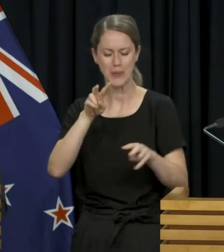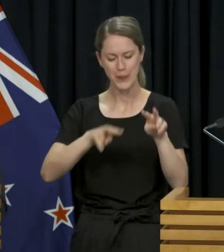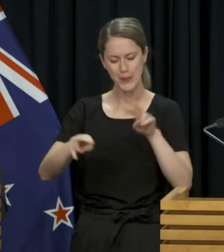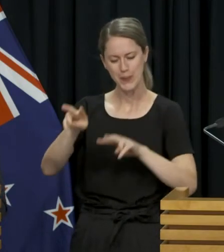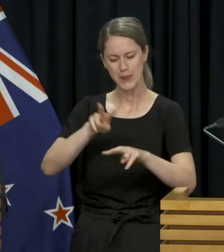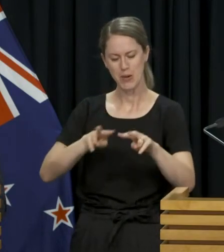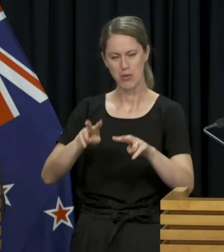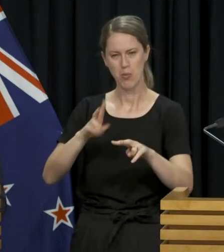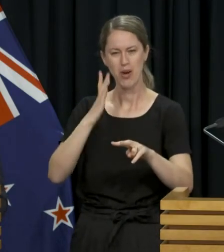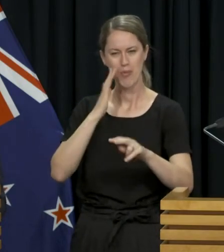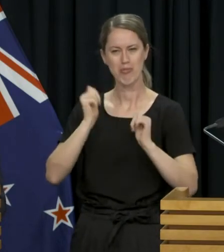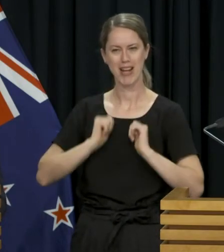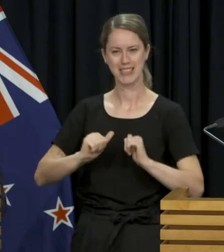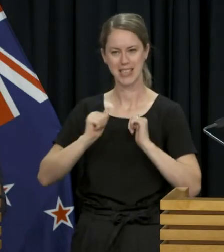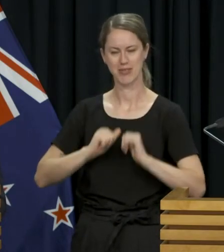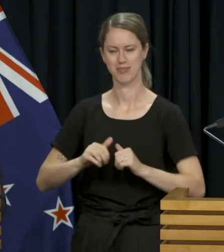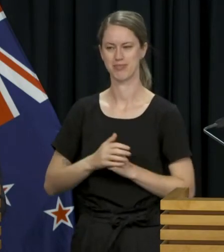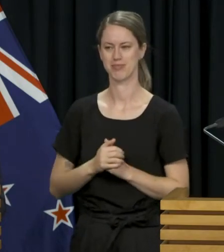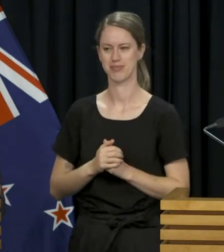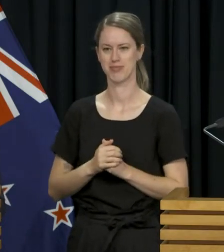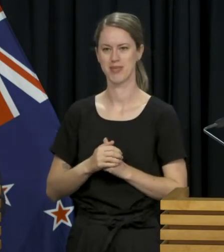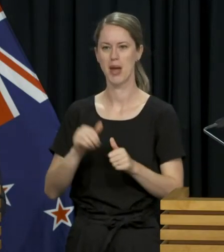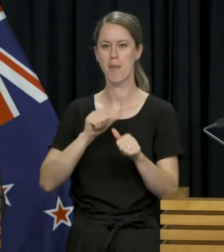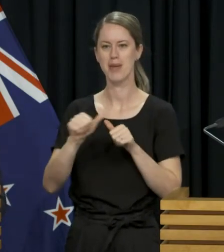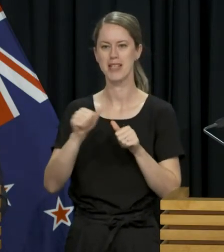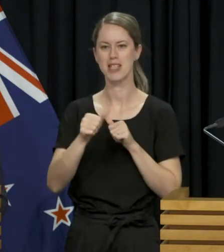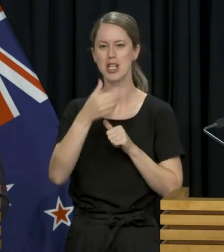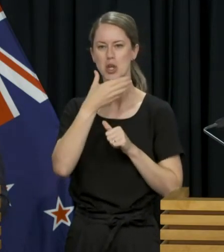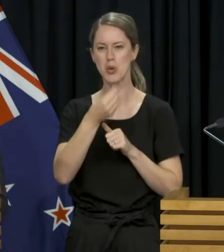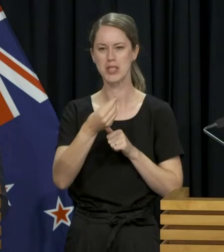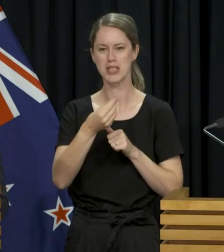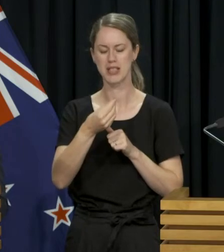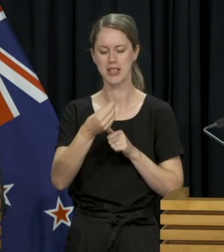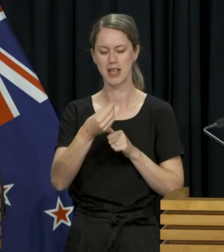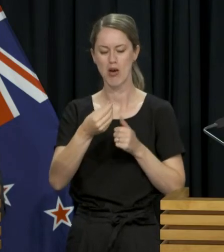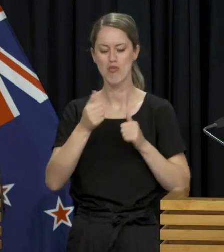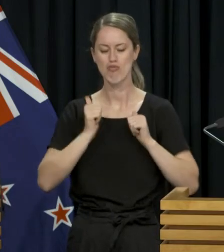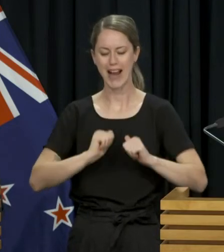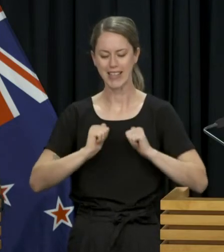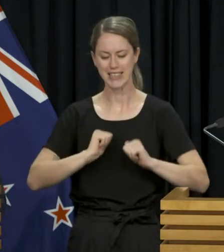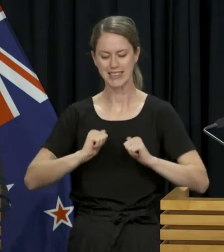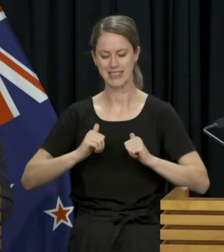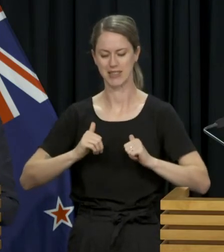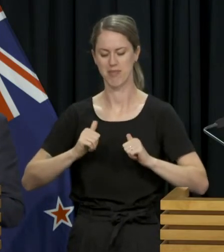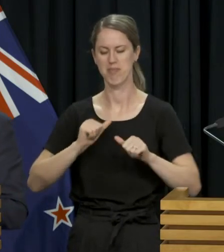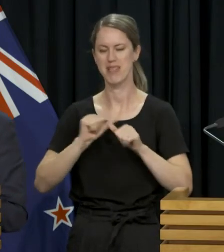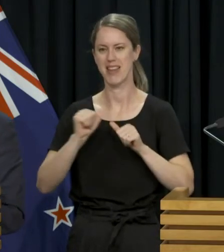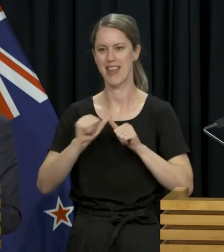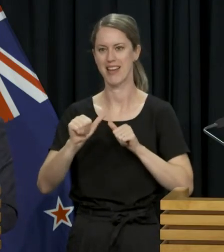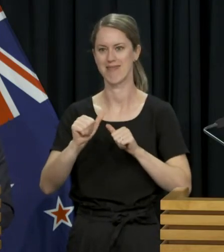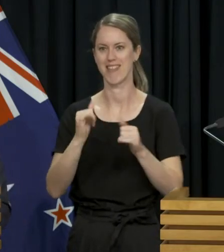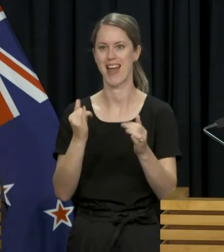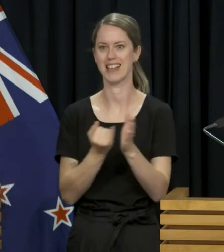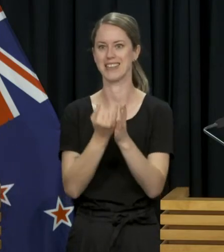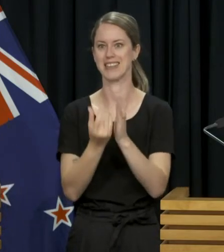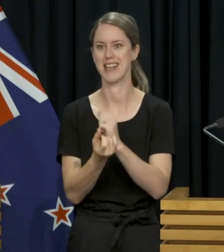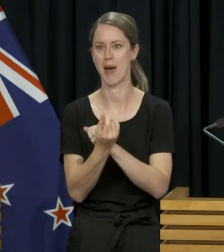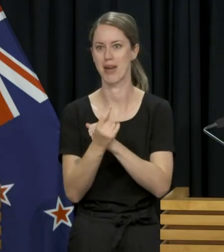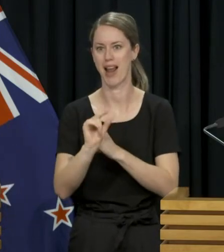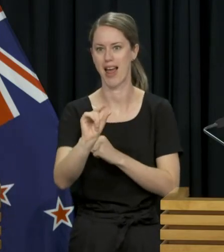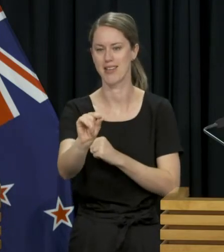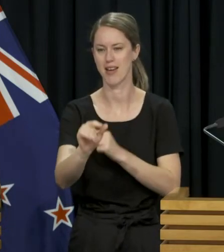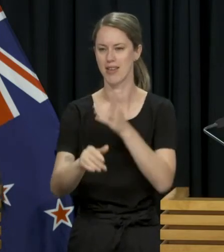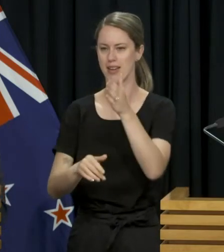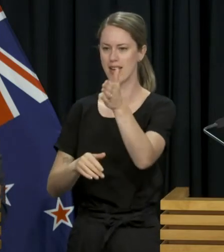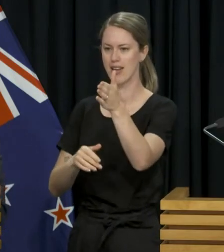in the dry run. It's better to do that with empty boxes than it is with actual boxes of vaccines. Have you had